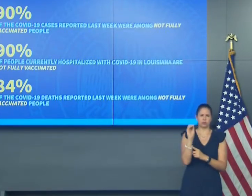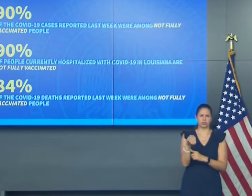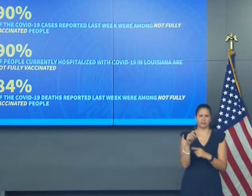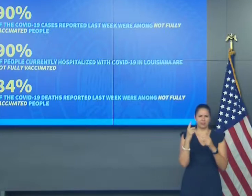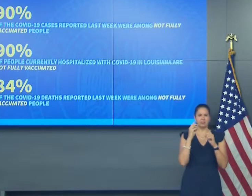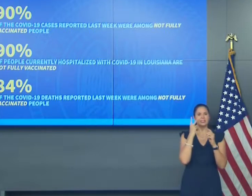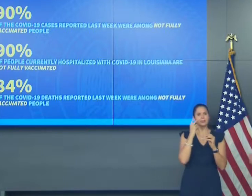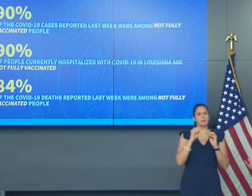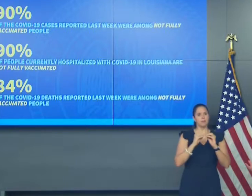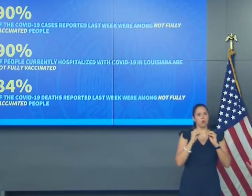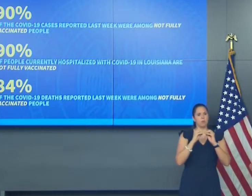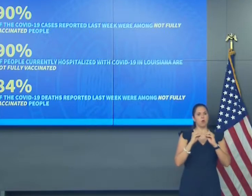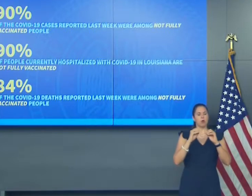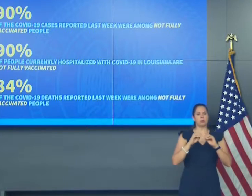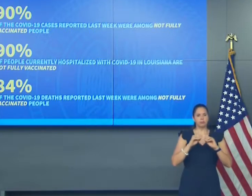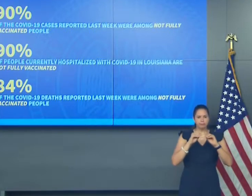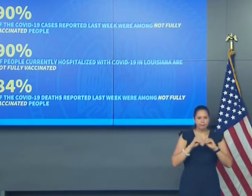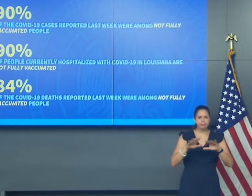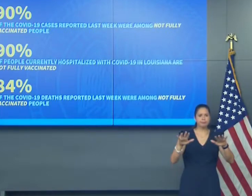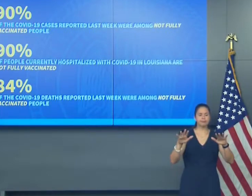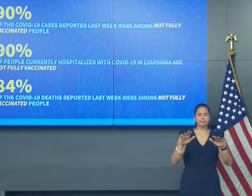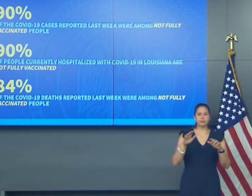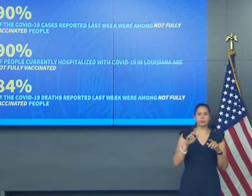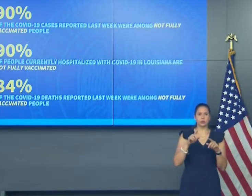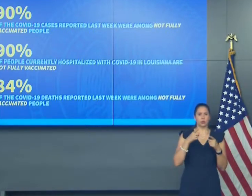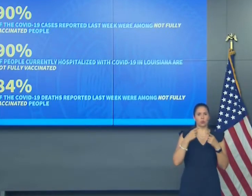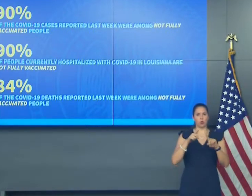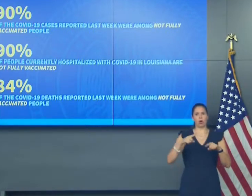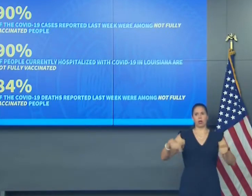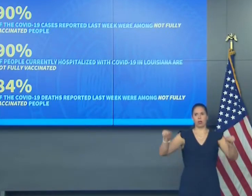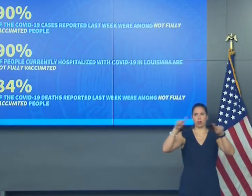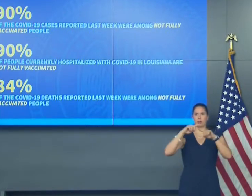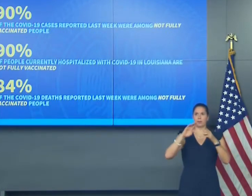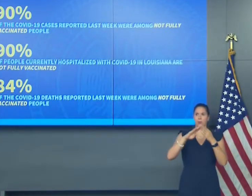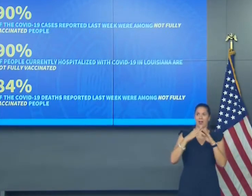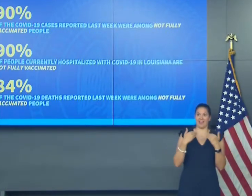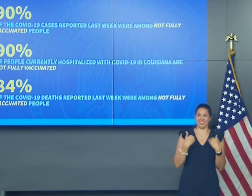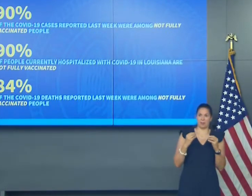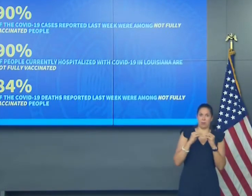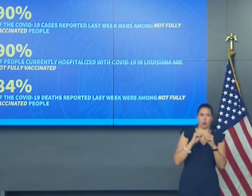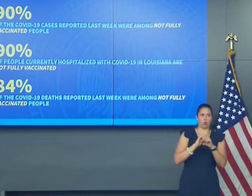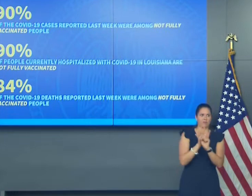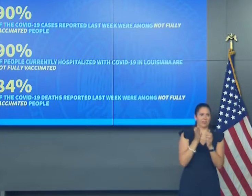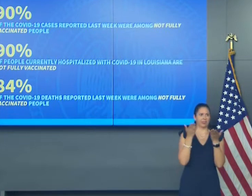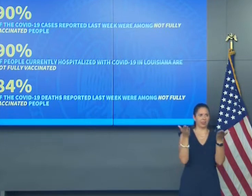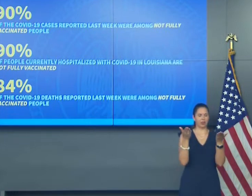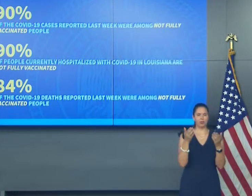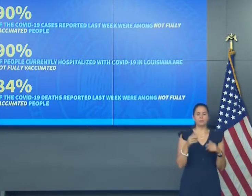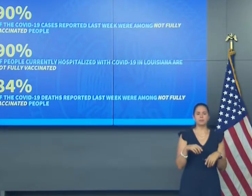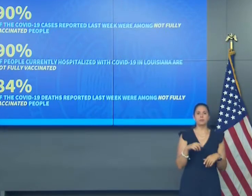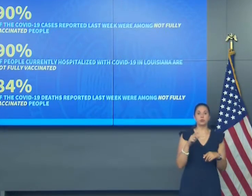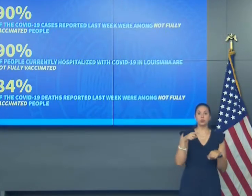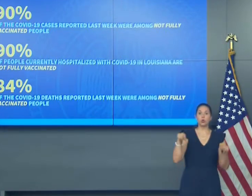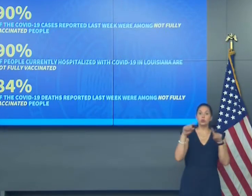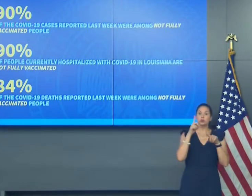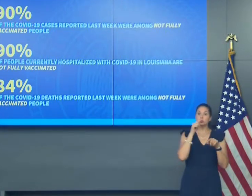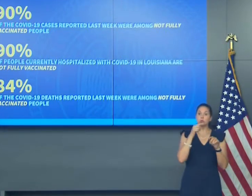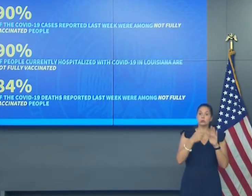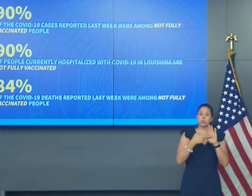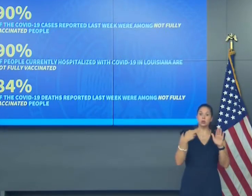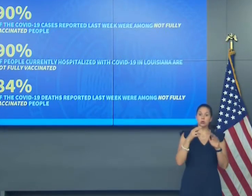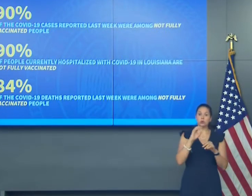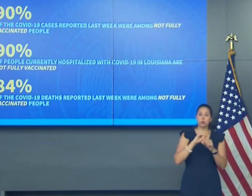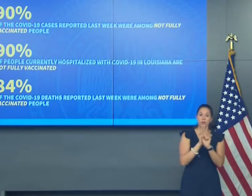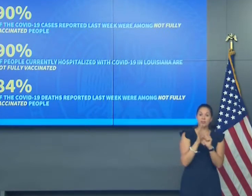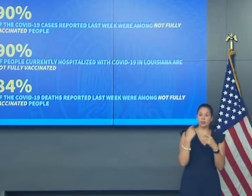breakthrough cases as the amount of COVID out there goes up. Amongst everyone who was diagnosed with